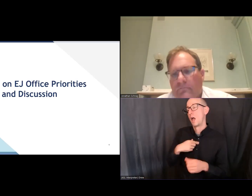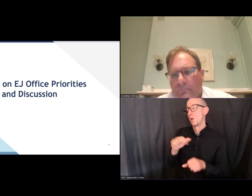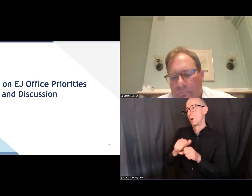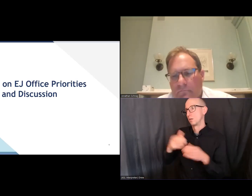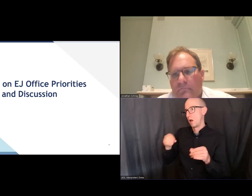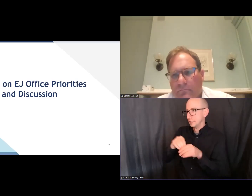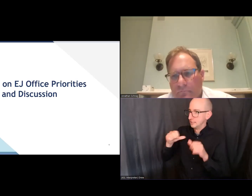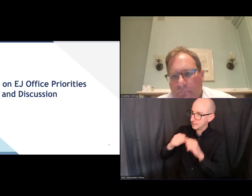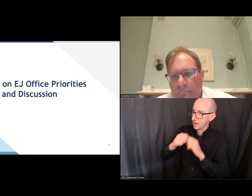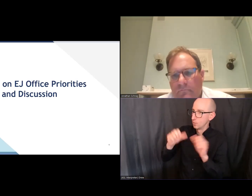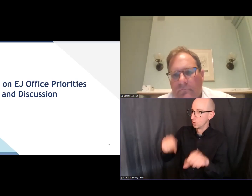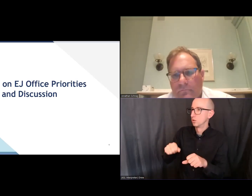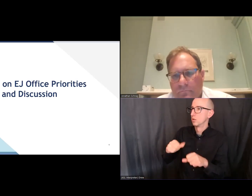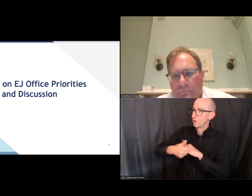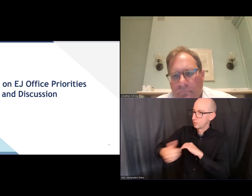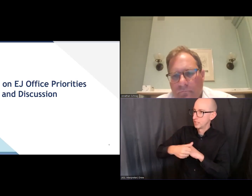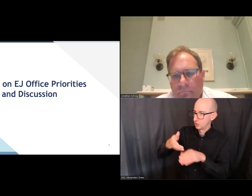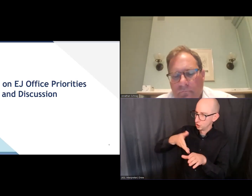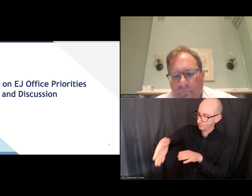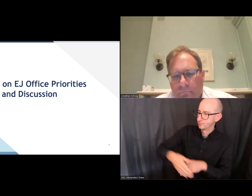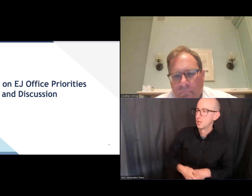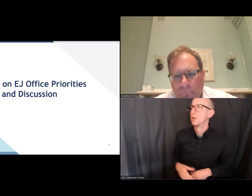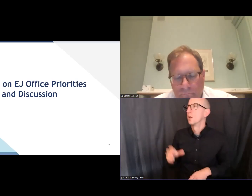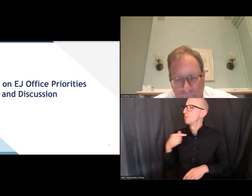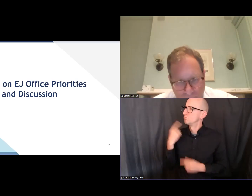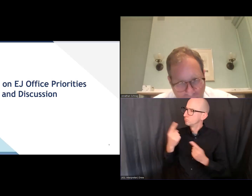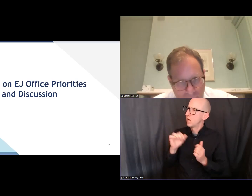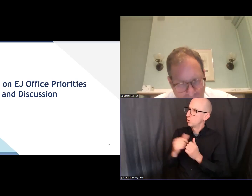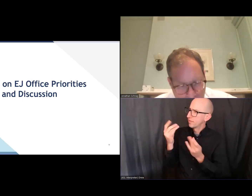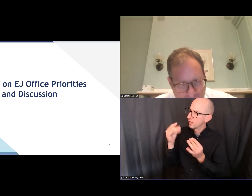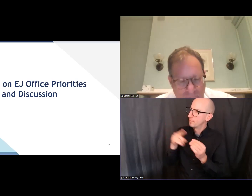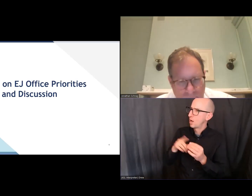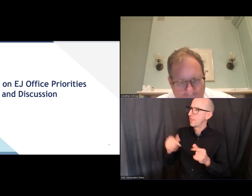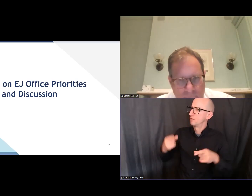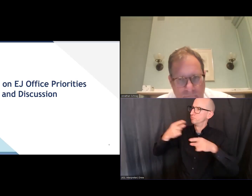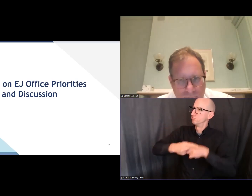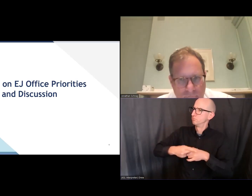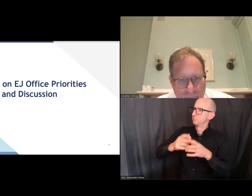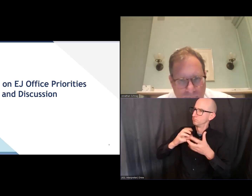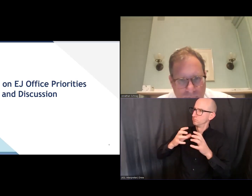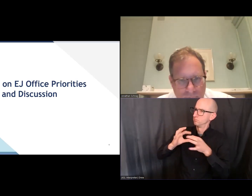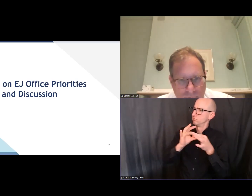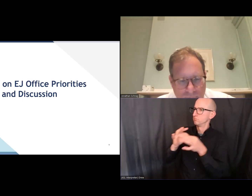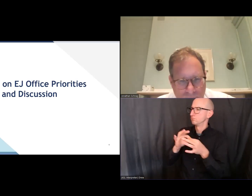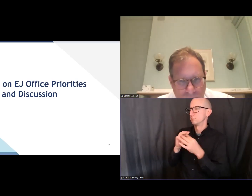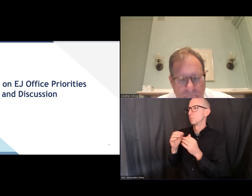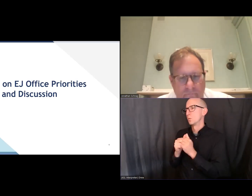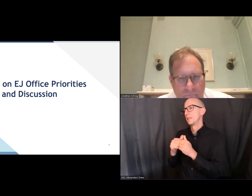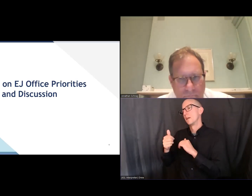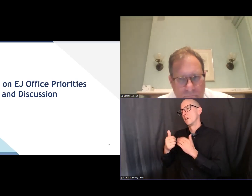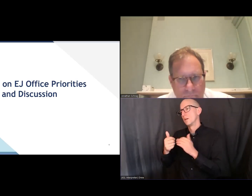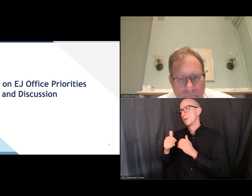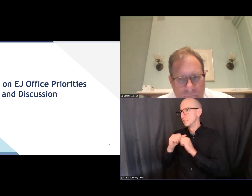space. And so I'm just wondering how you're thinking about sort of the intersectionality, particularly related to sustainable transportation and